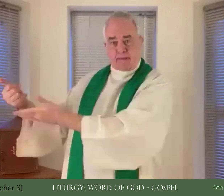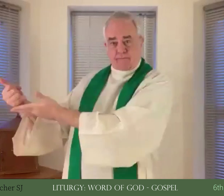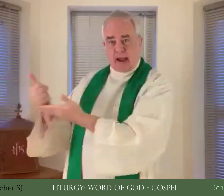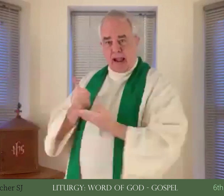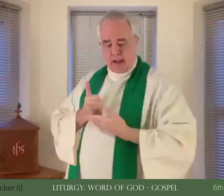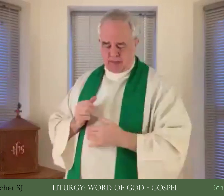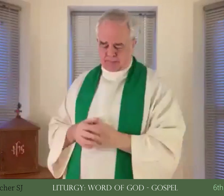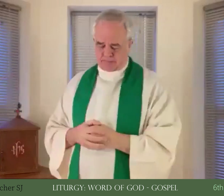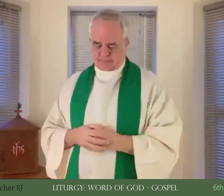for help.